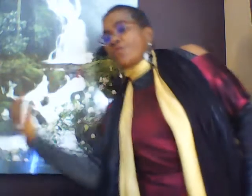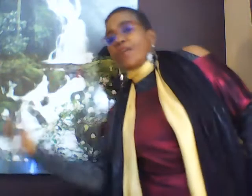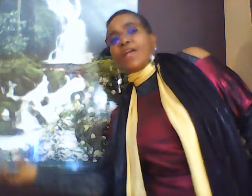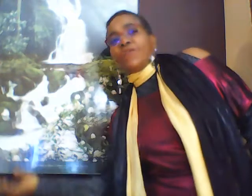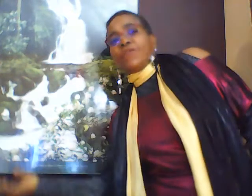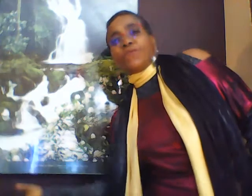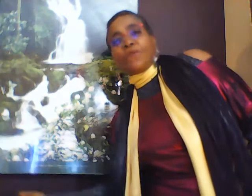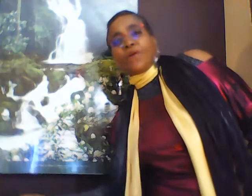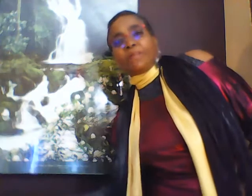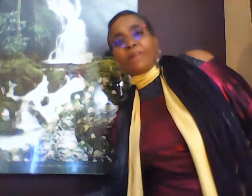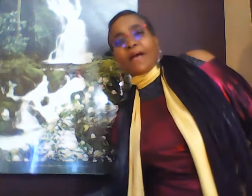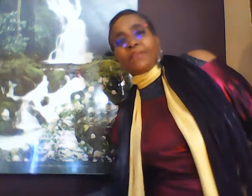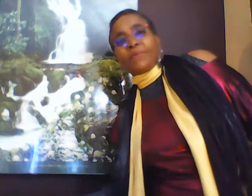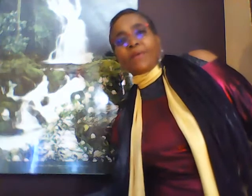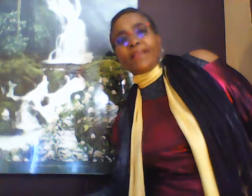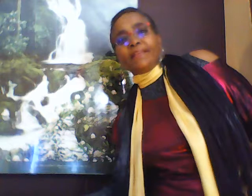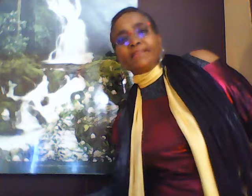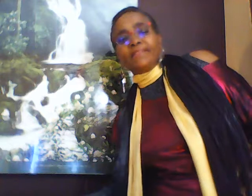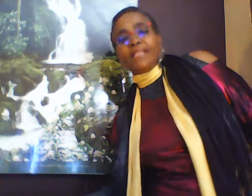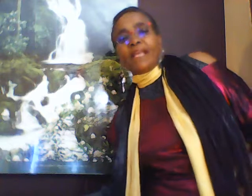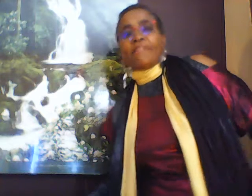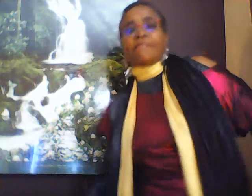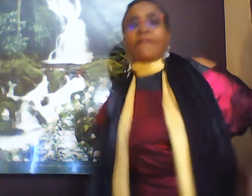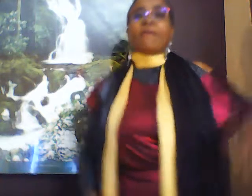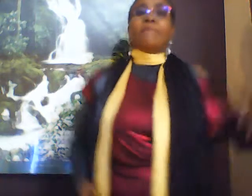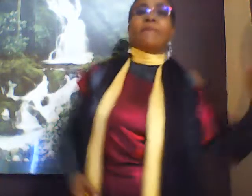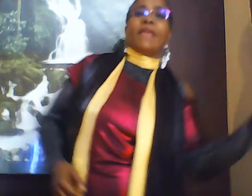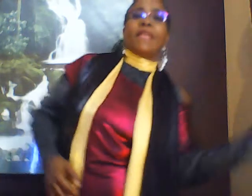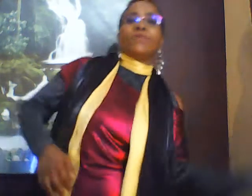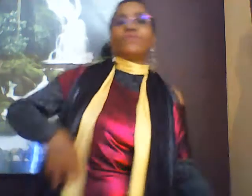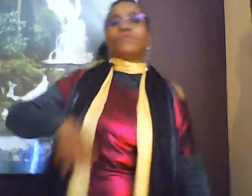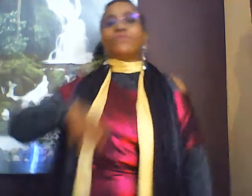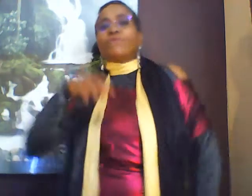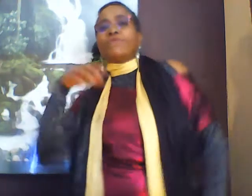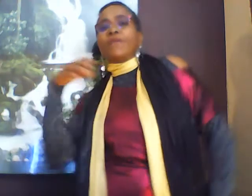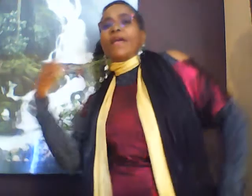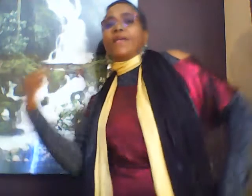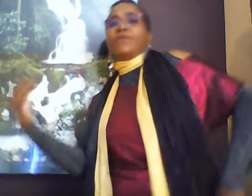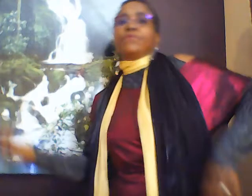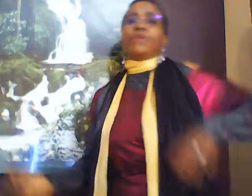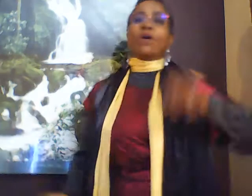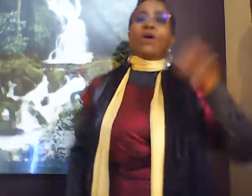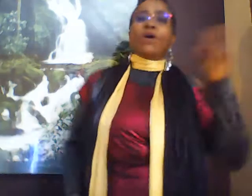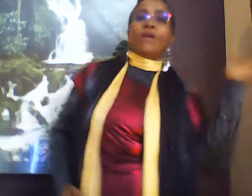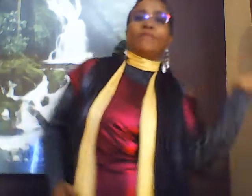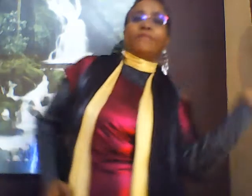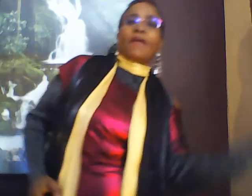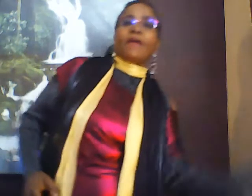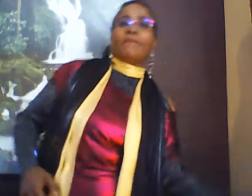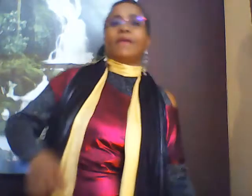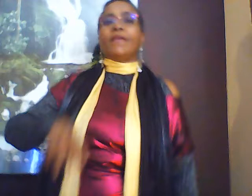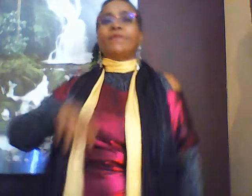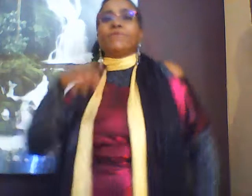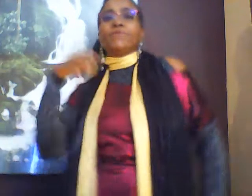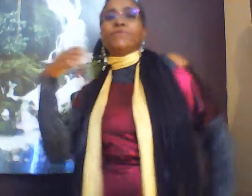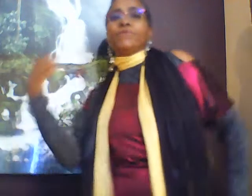ouve yon lot pathway. Feme yon ouve yon lot. Feme yon